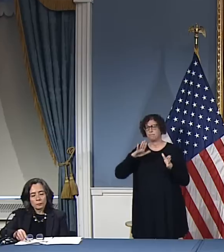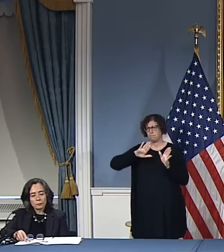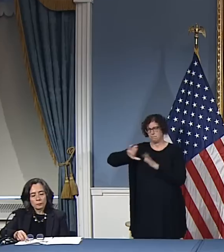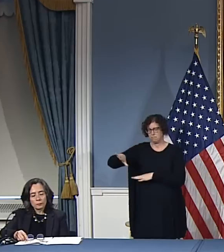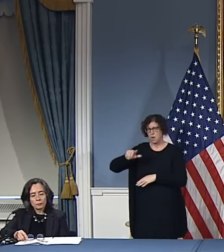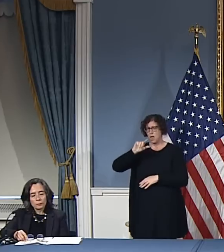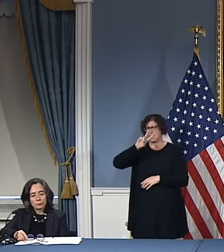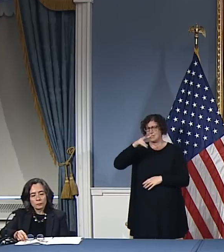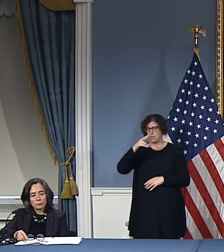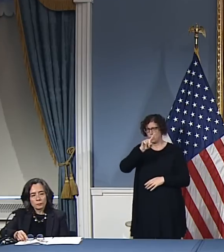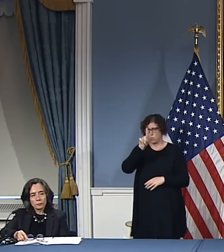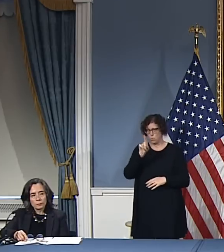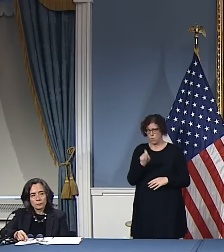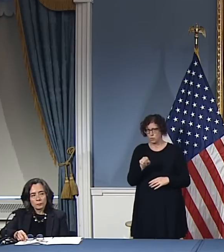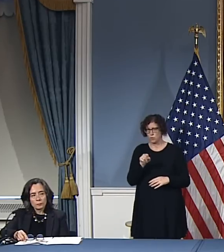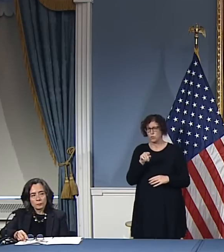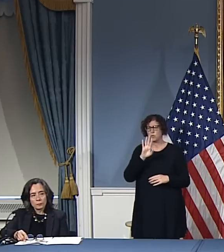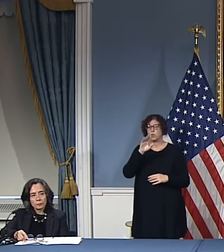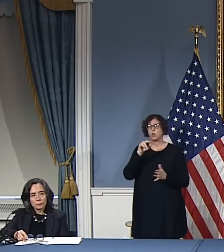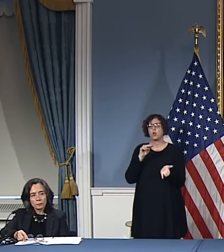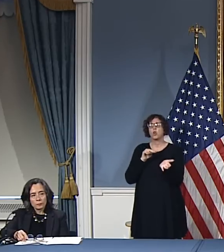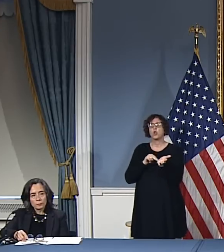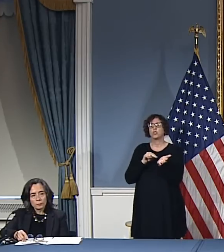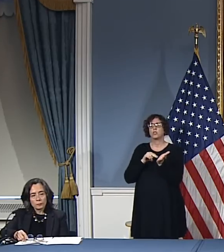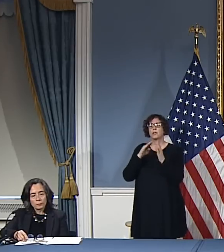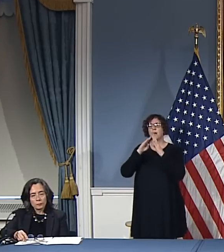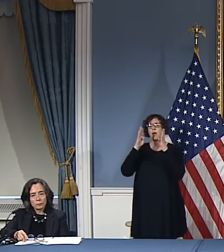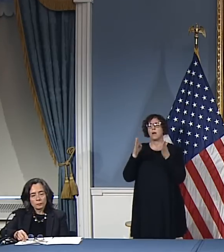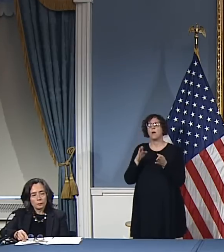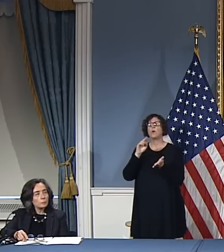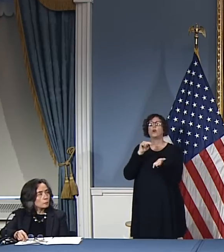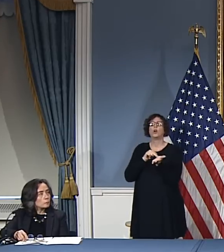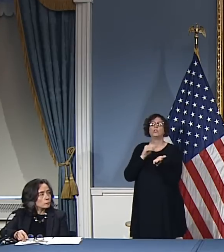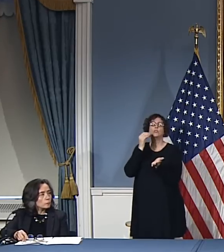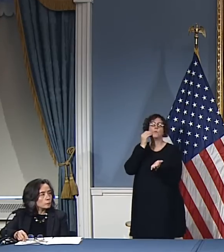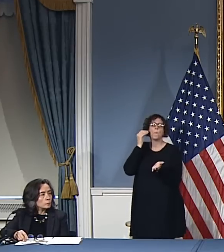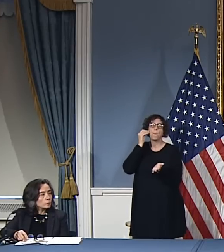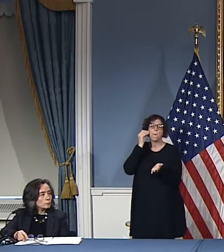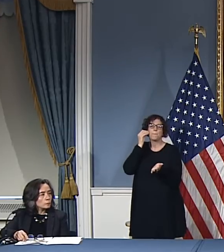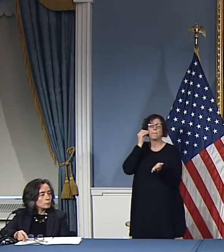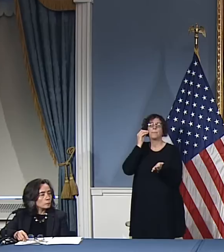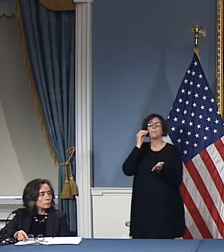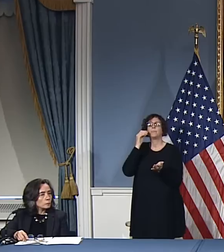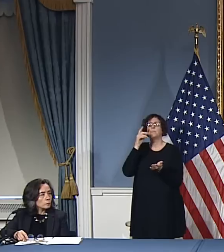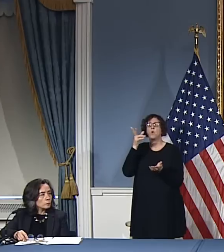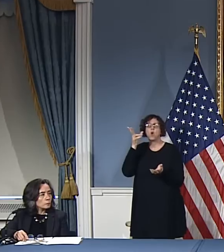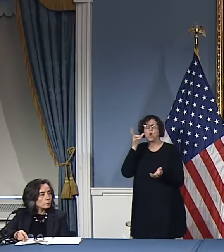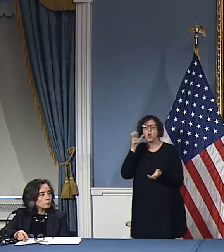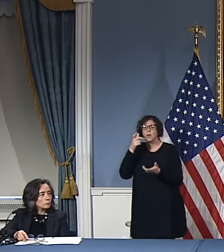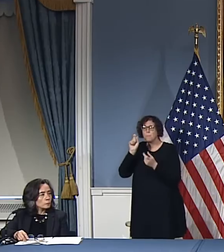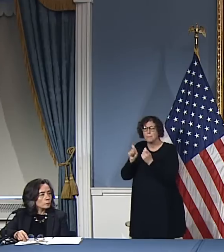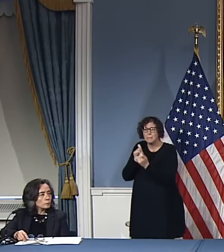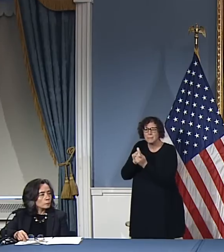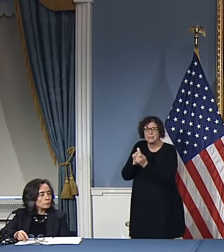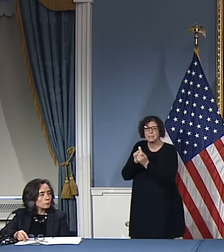a high number of cases like the retirement community on Long Island? Are there any plans